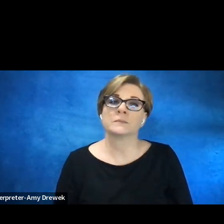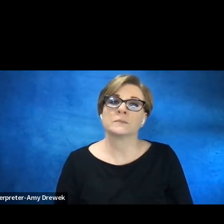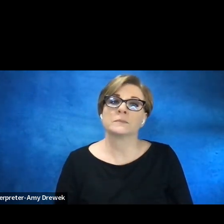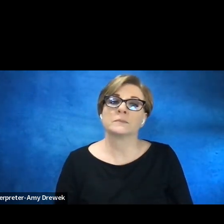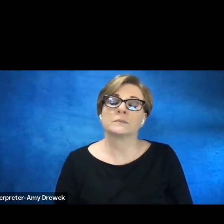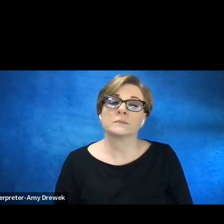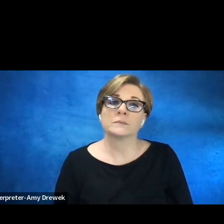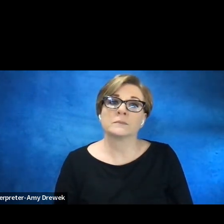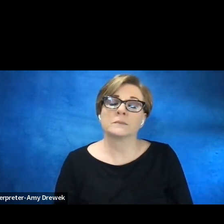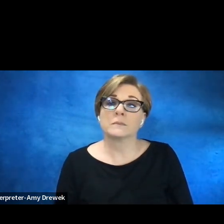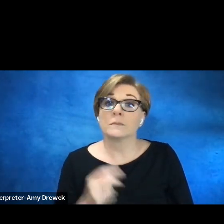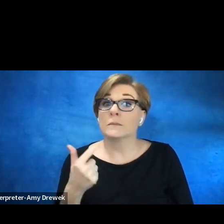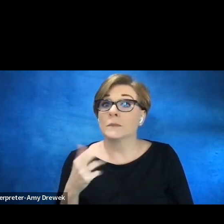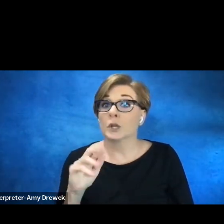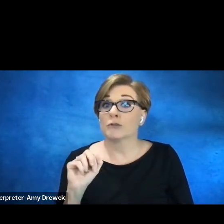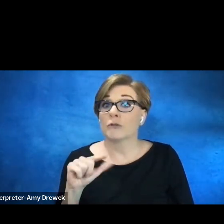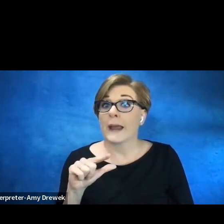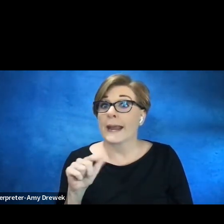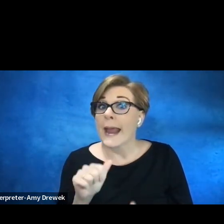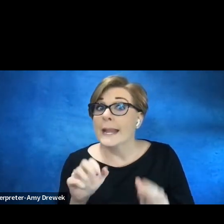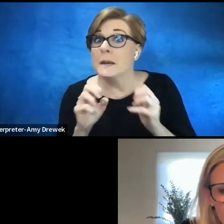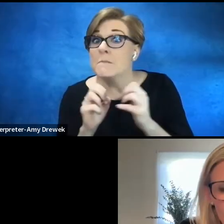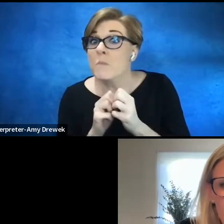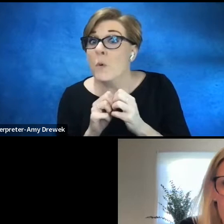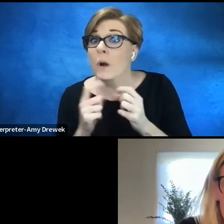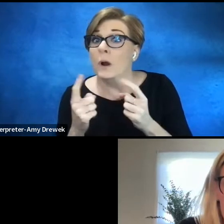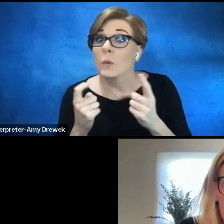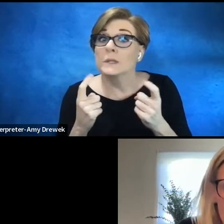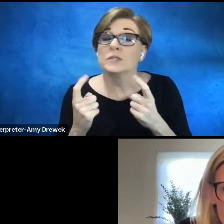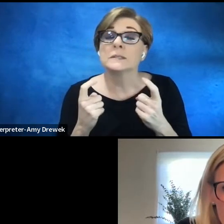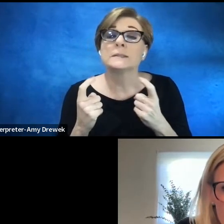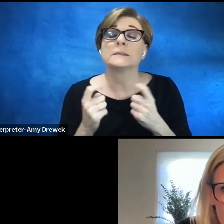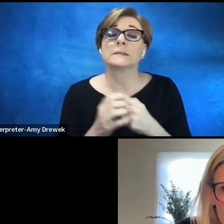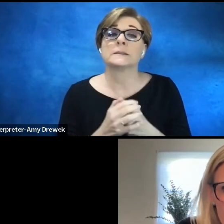Any further questions?